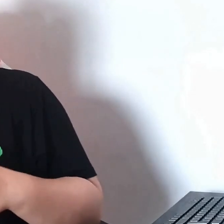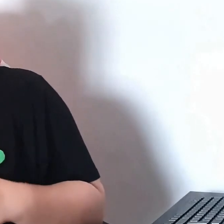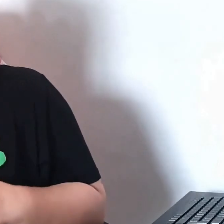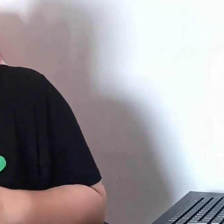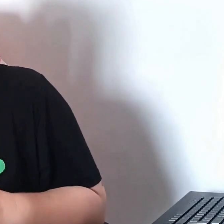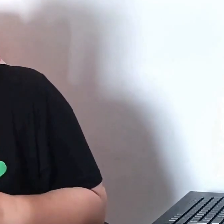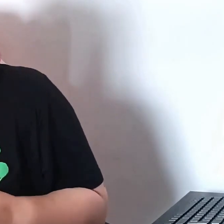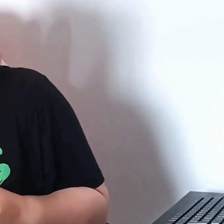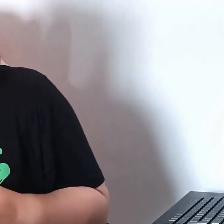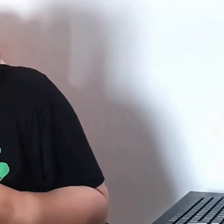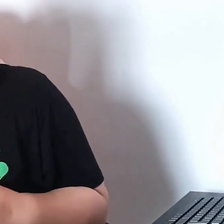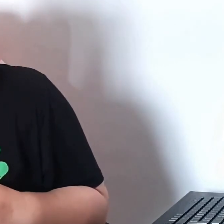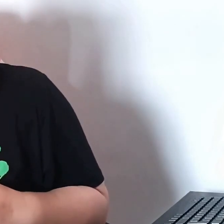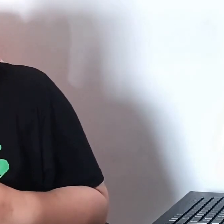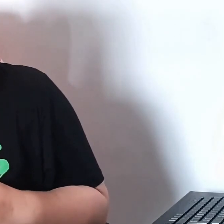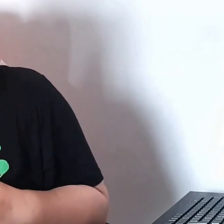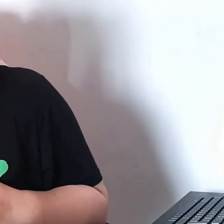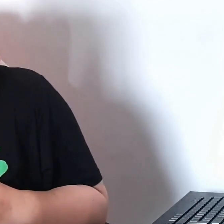Hot baby.